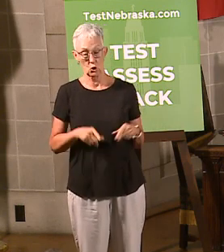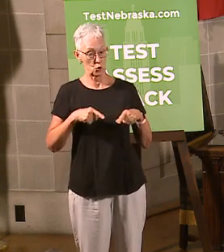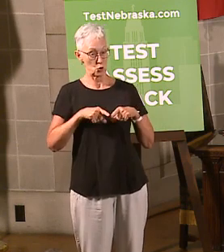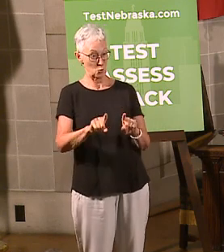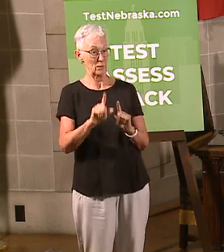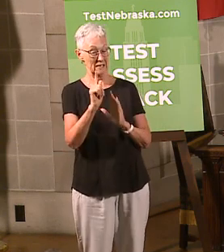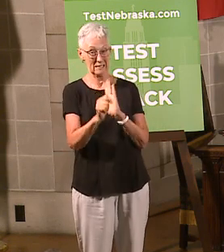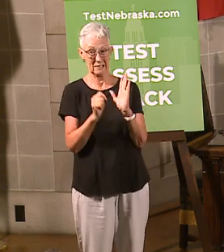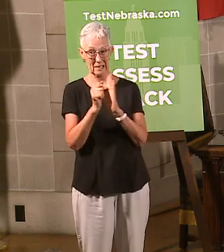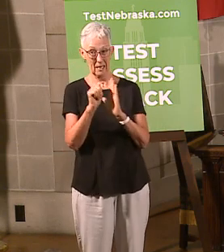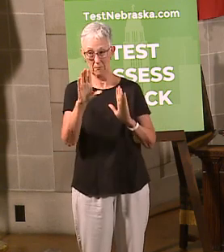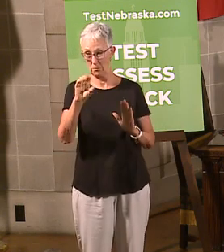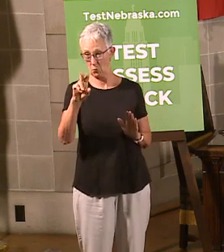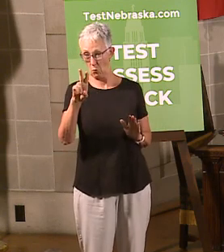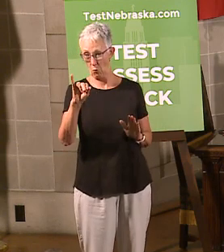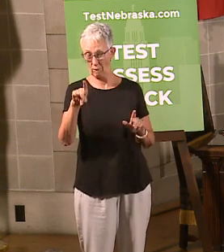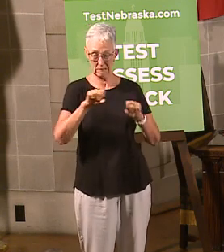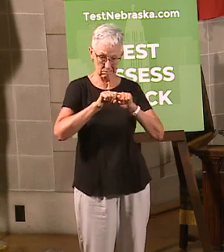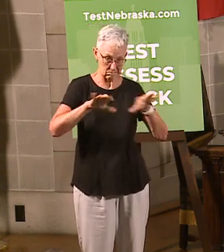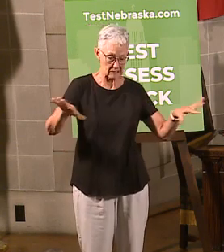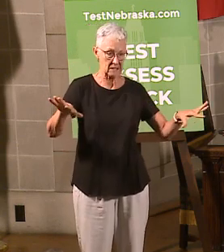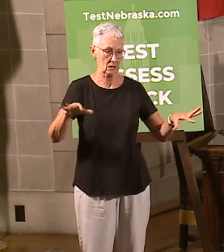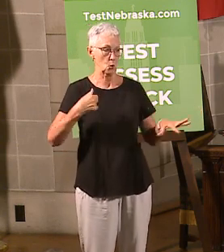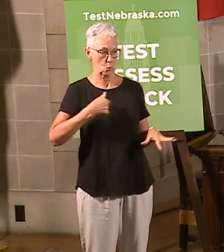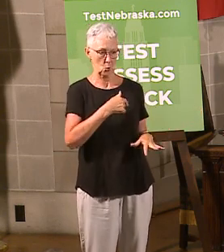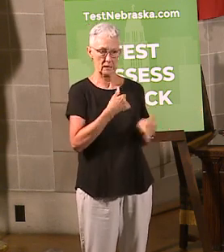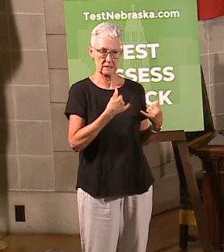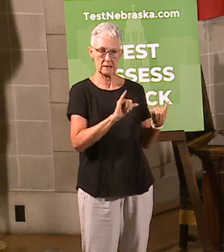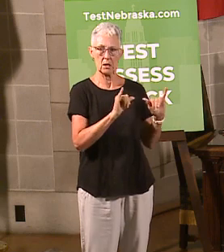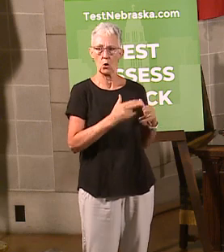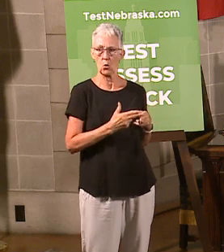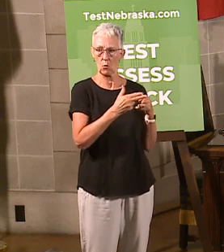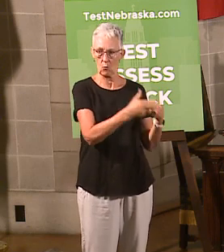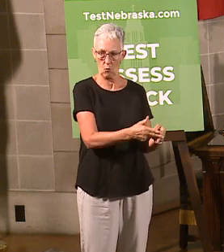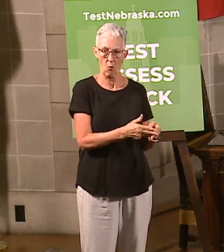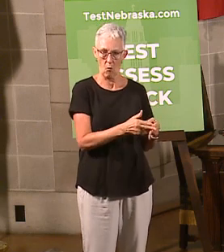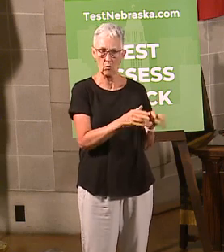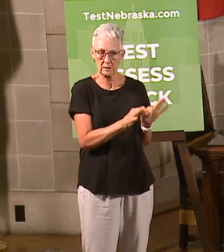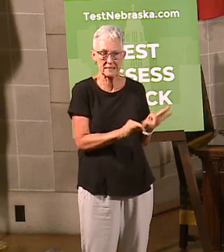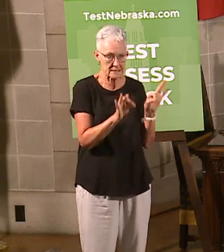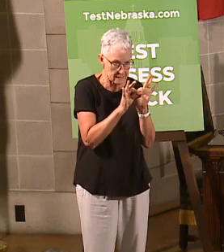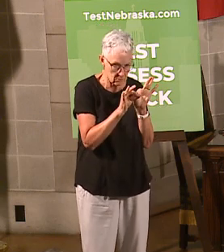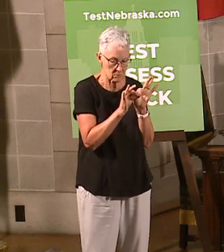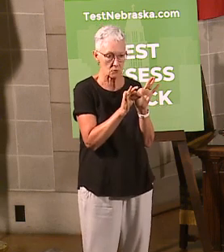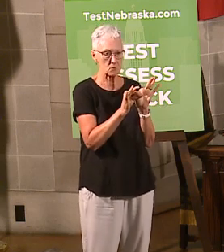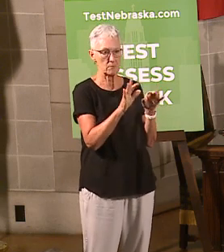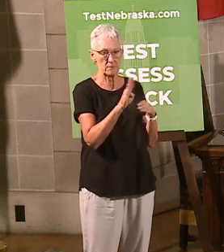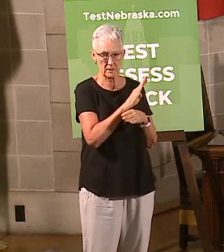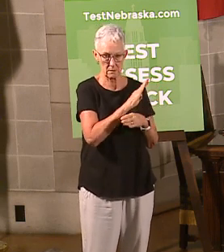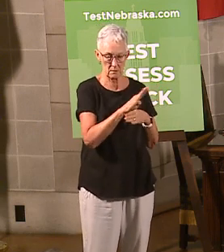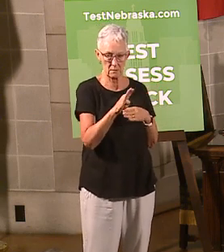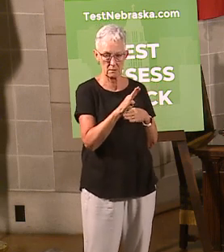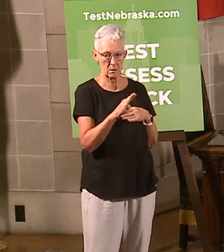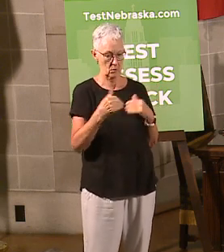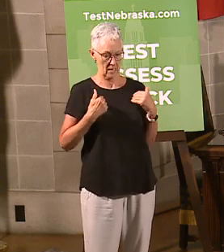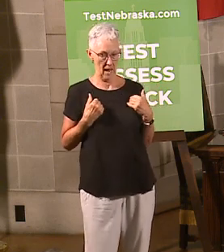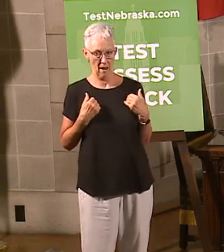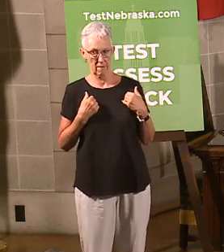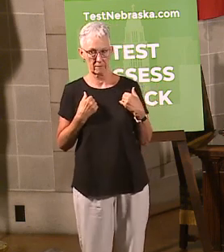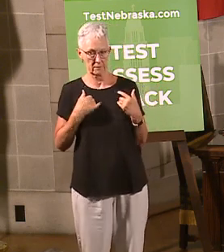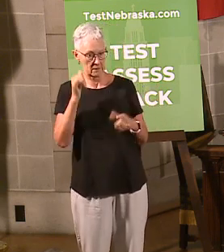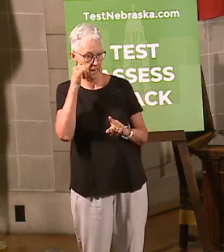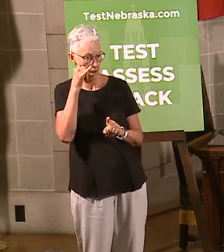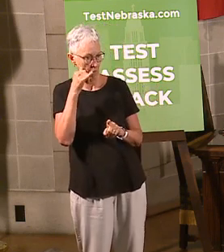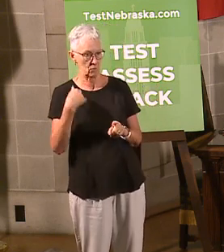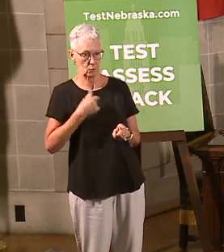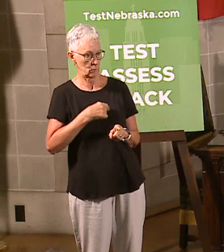an essential business because of, two fronts. One, we had cow care to always take. We always had to be there to tend to animals to make sure that they